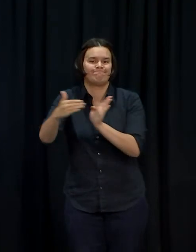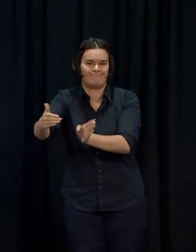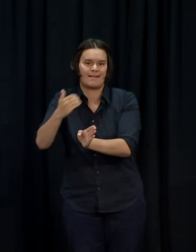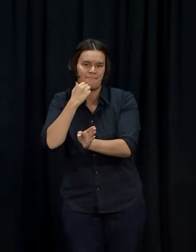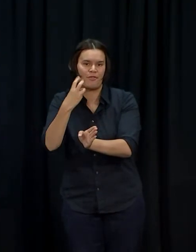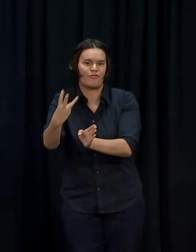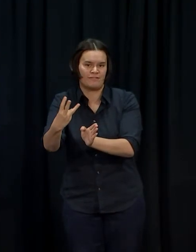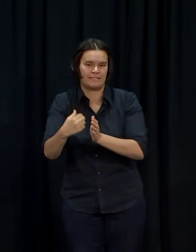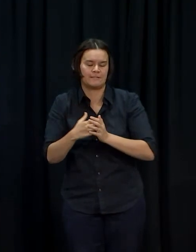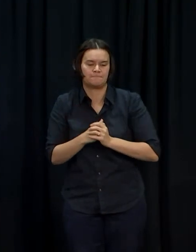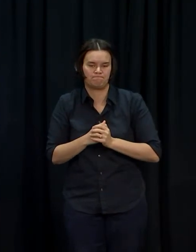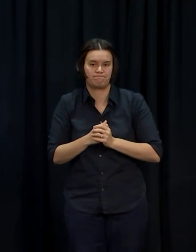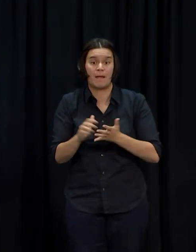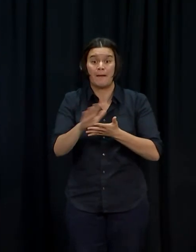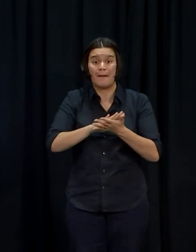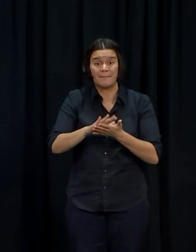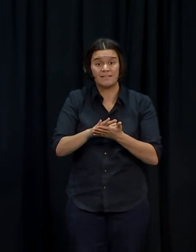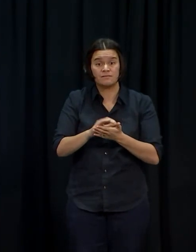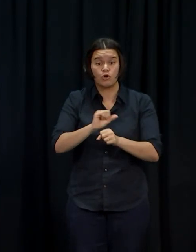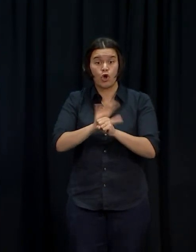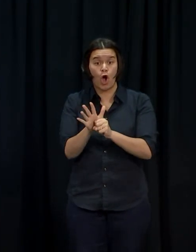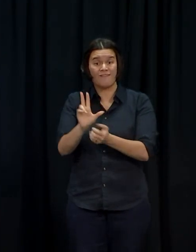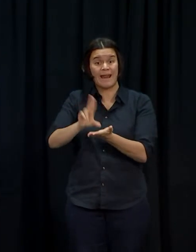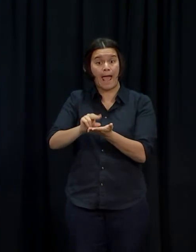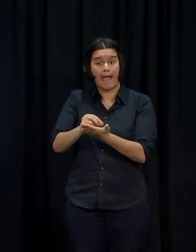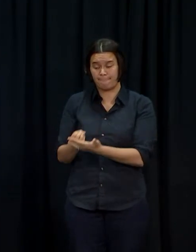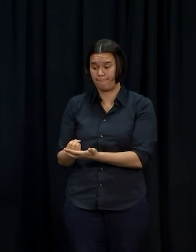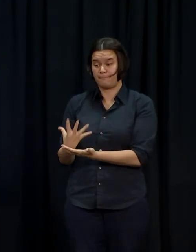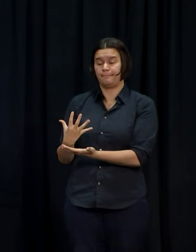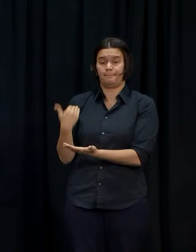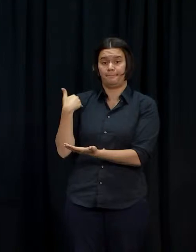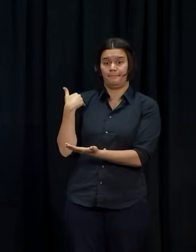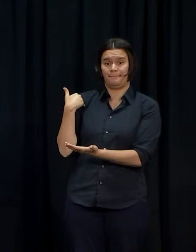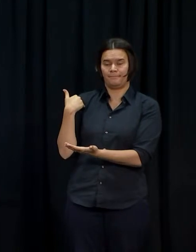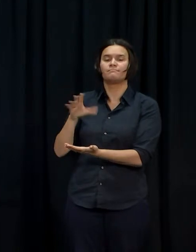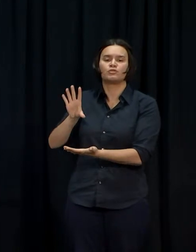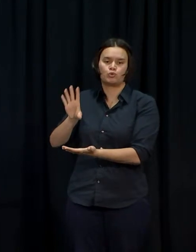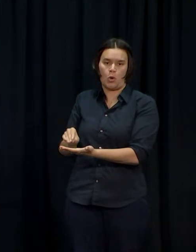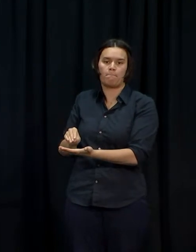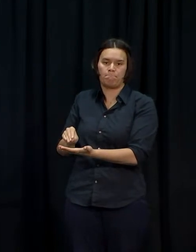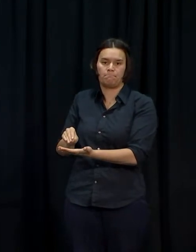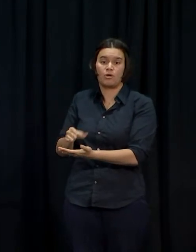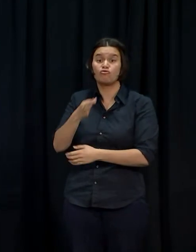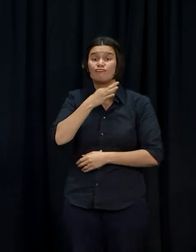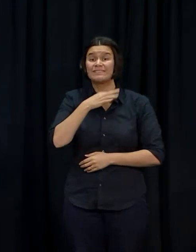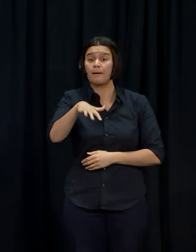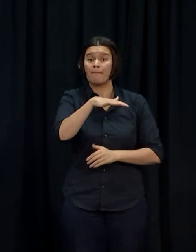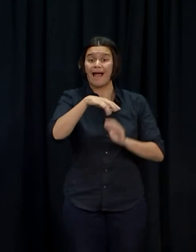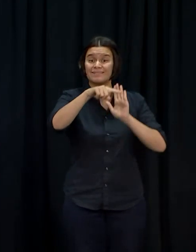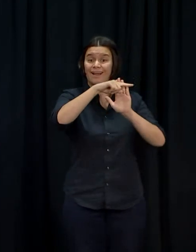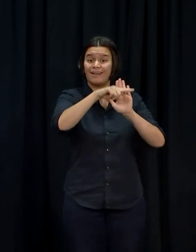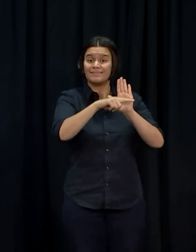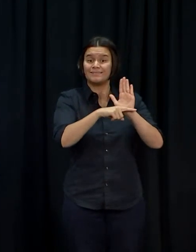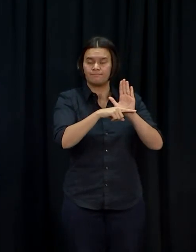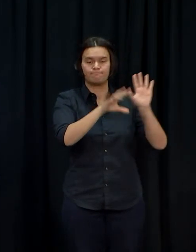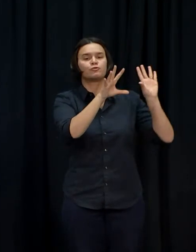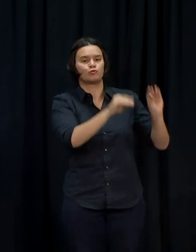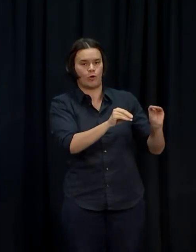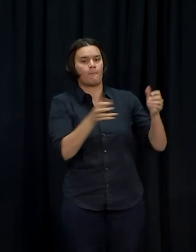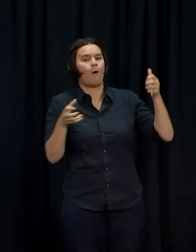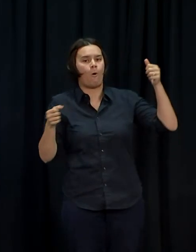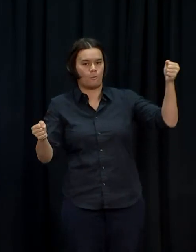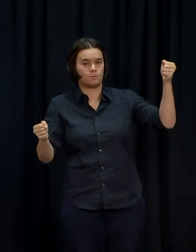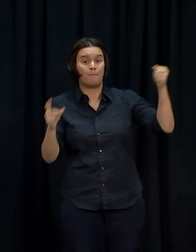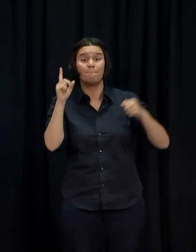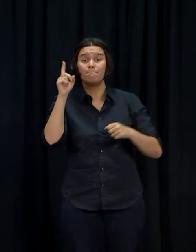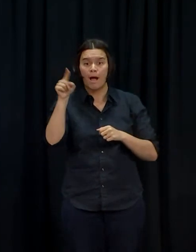paused, but keeping a record of where you've been by using the COVID Tracer app will be important as it is now, so that if you can get